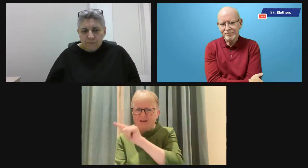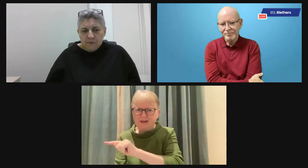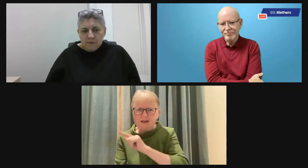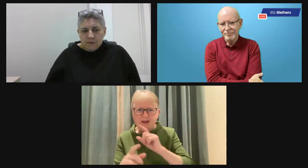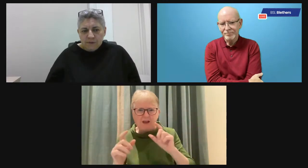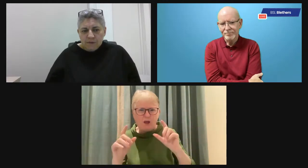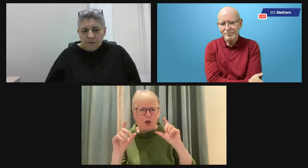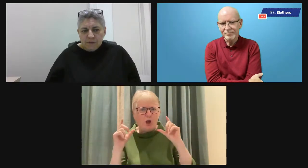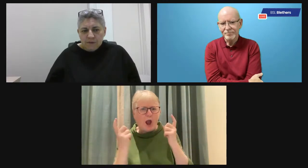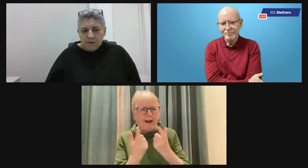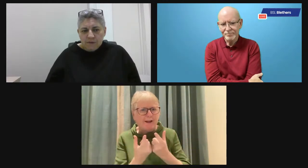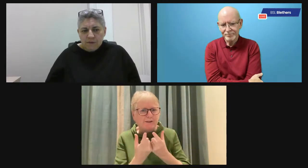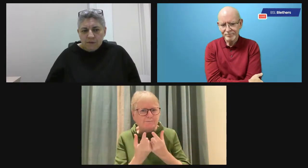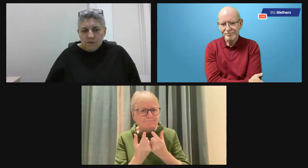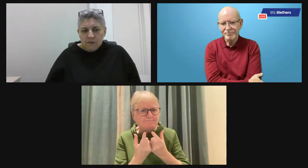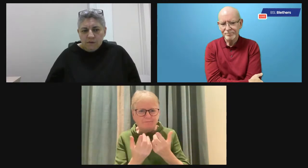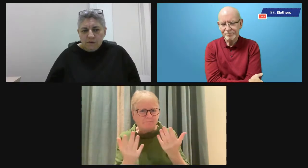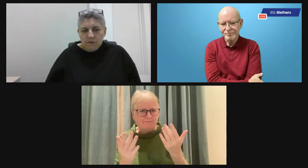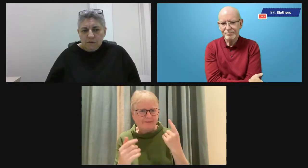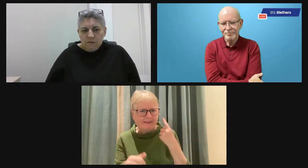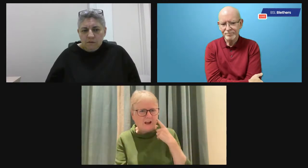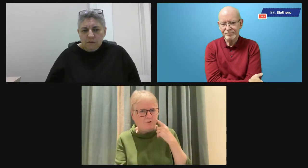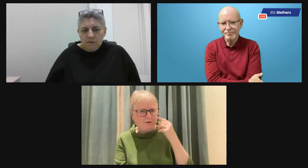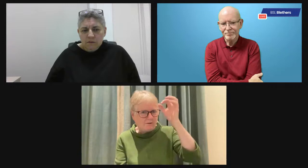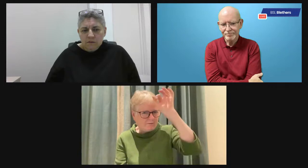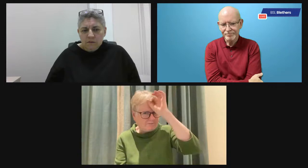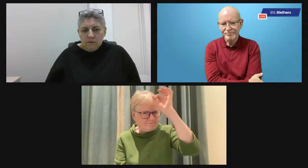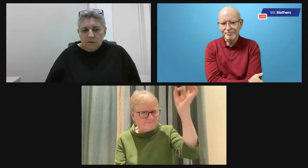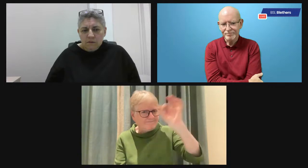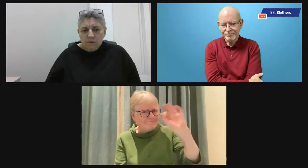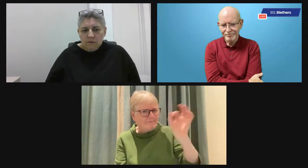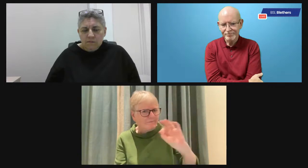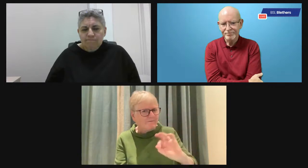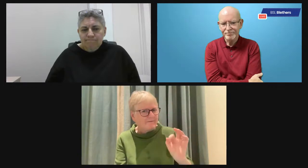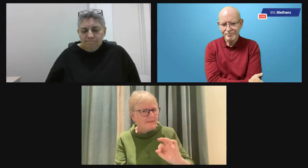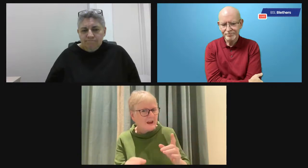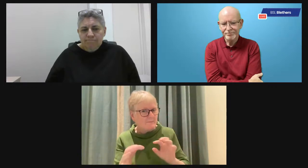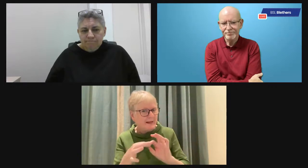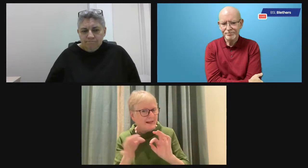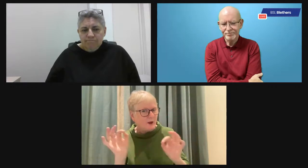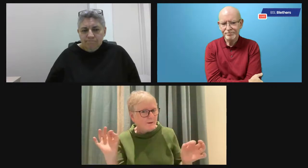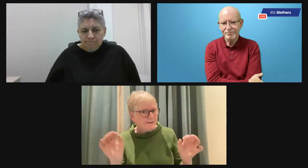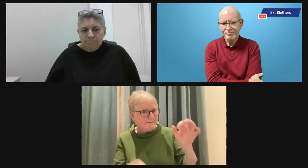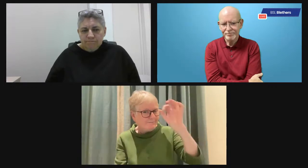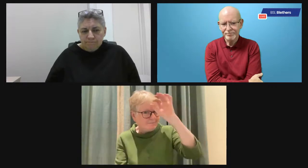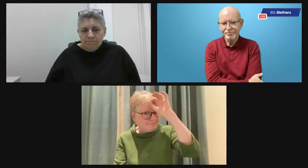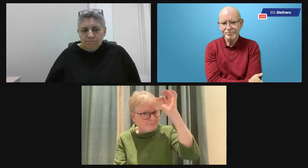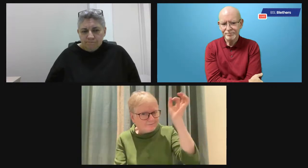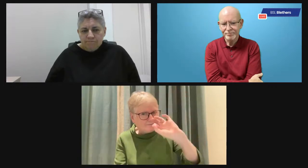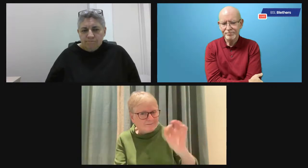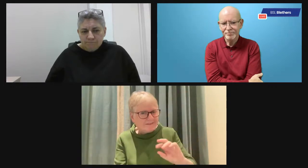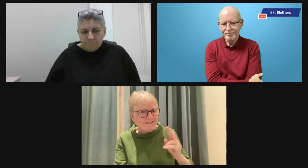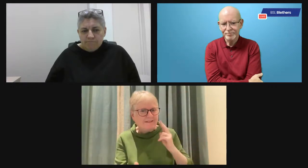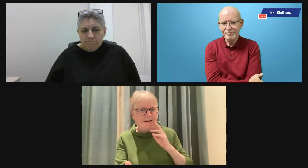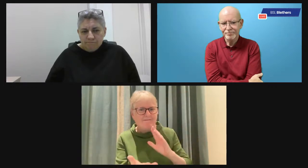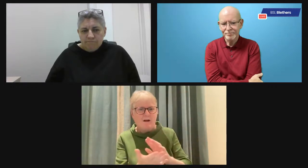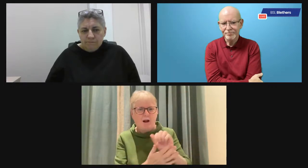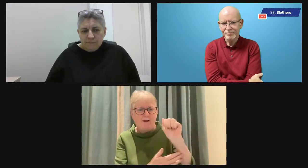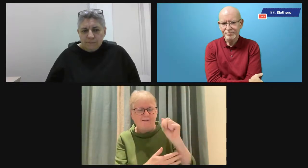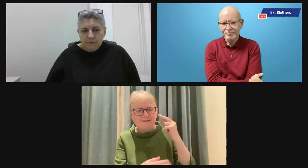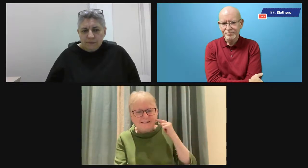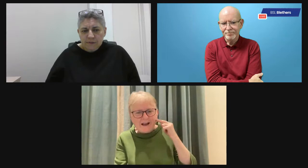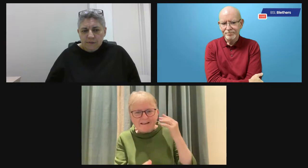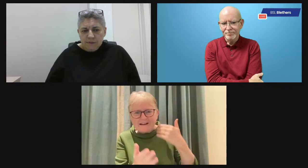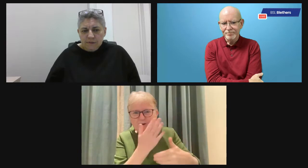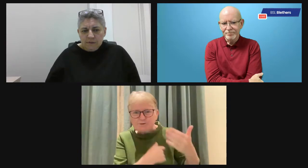mentioned. And I would say the number of colleges where hearing people know